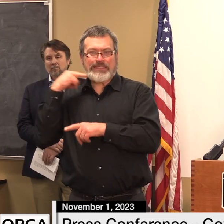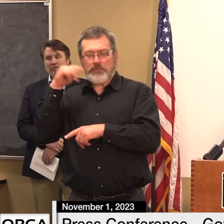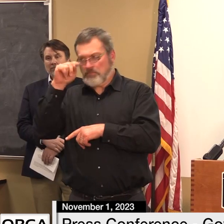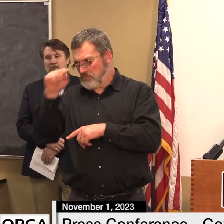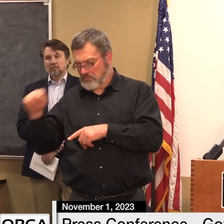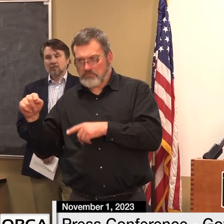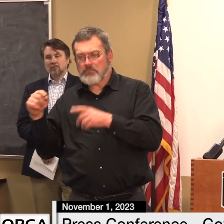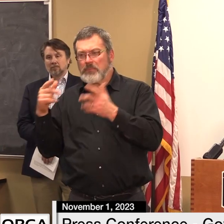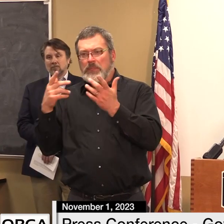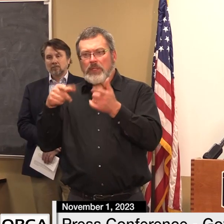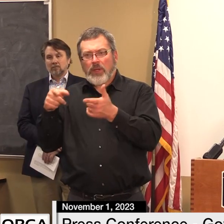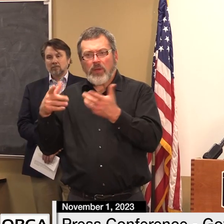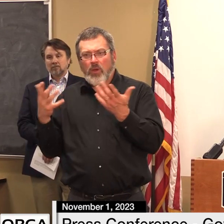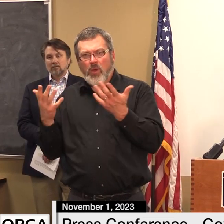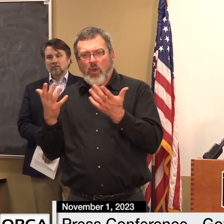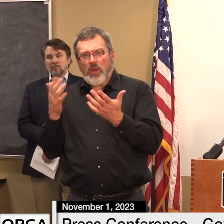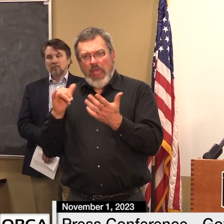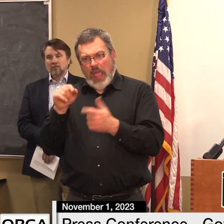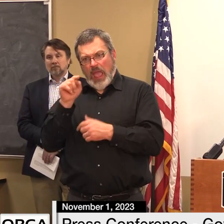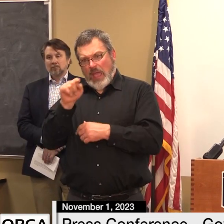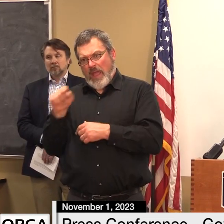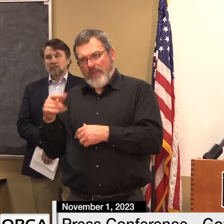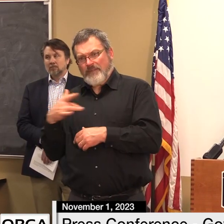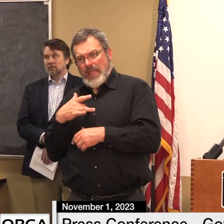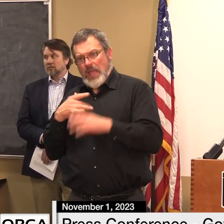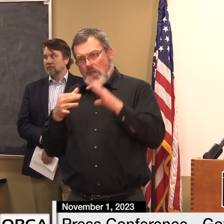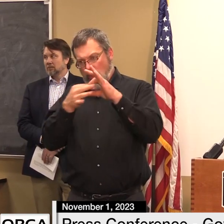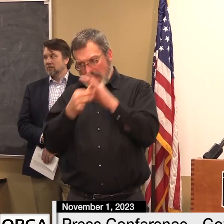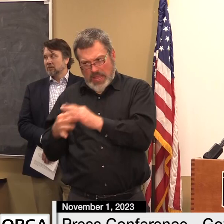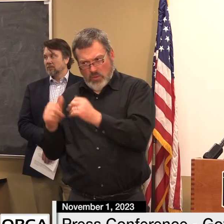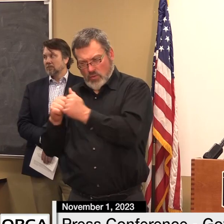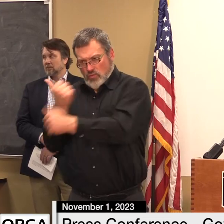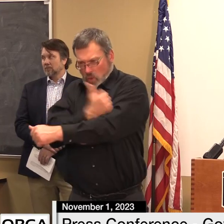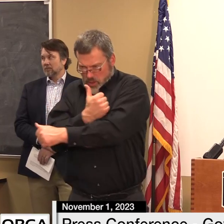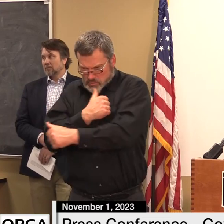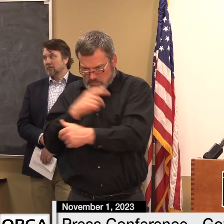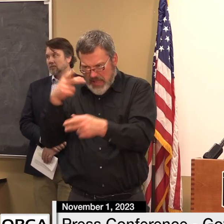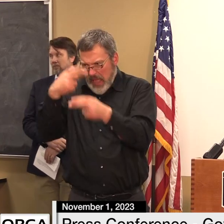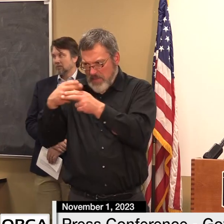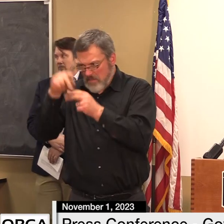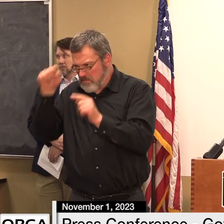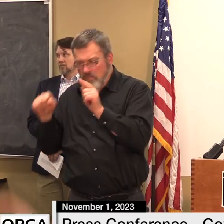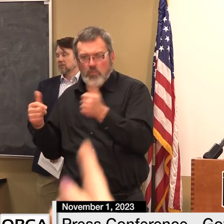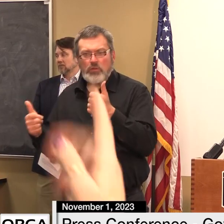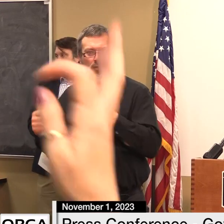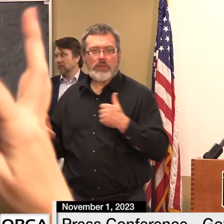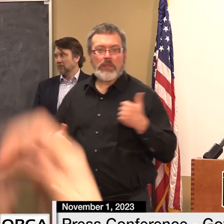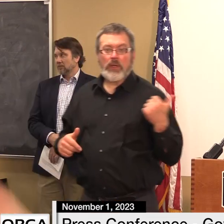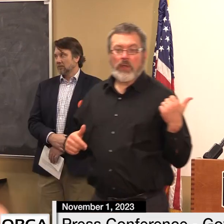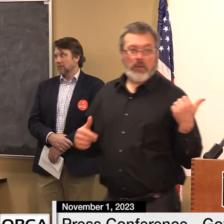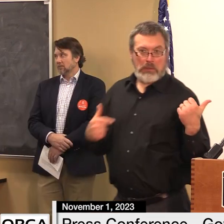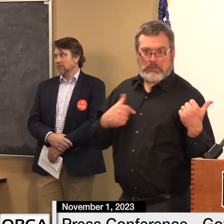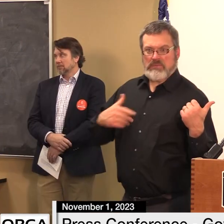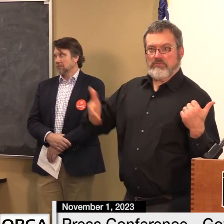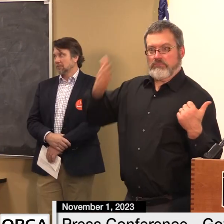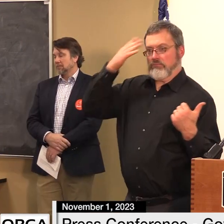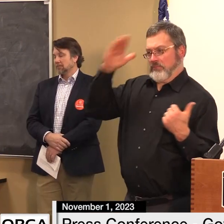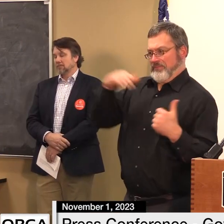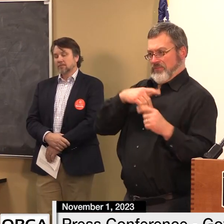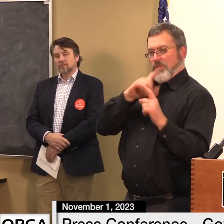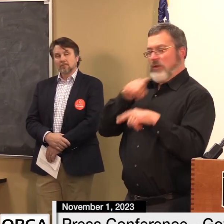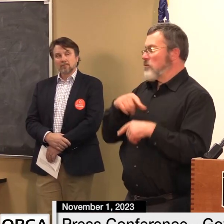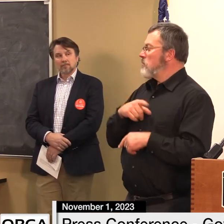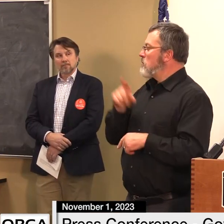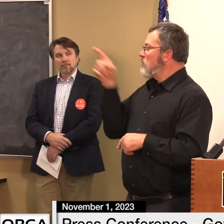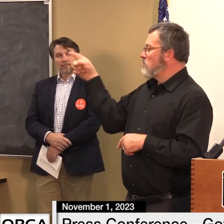be drug trafficking related? Yeah, I can't answer that. Maybe Colonel Birmingham can.